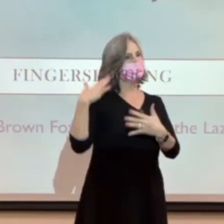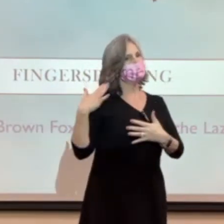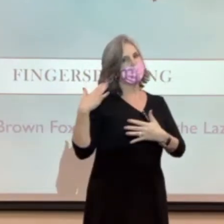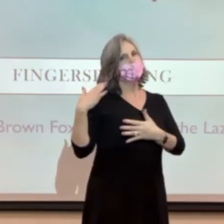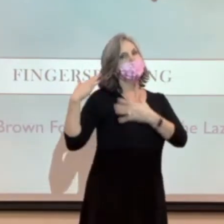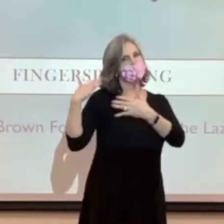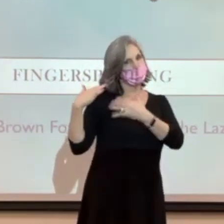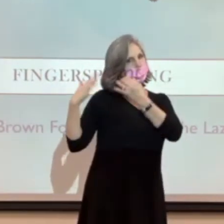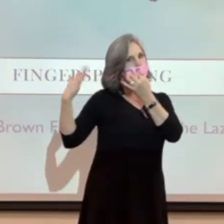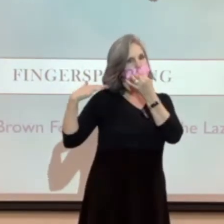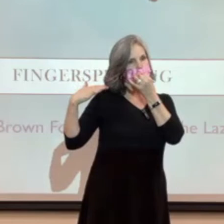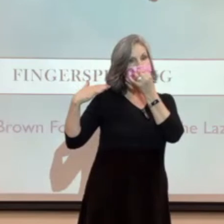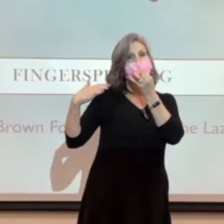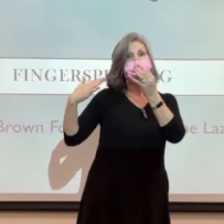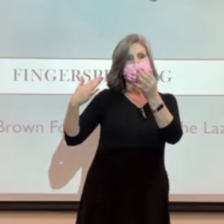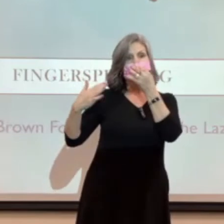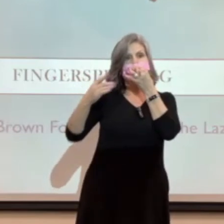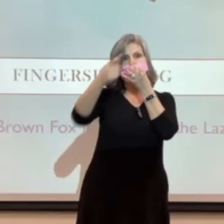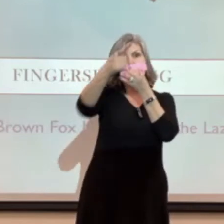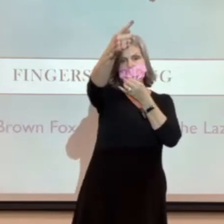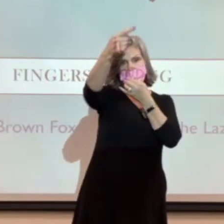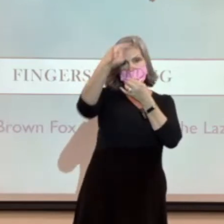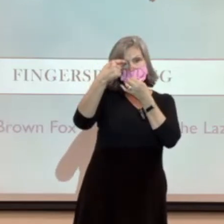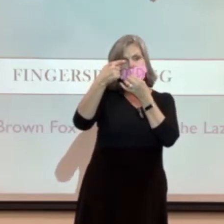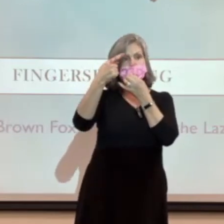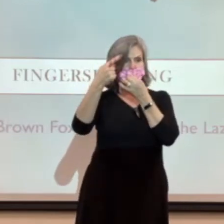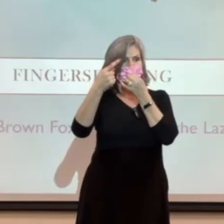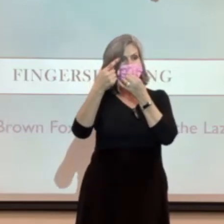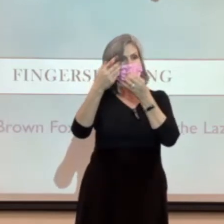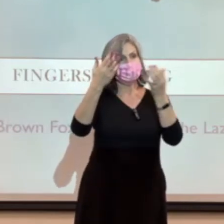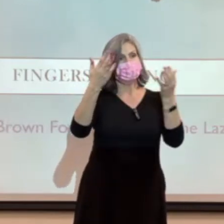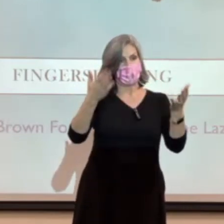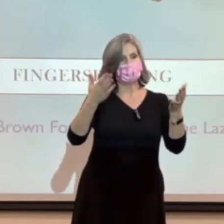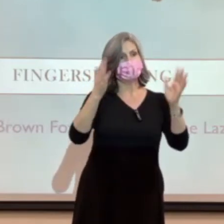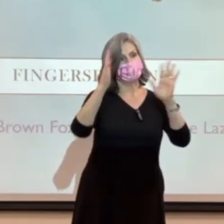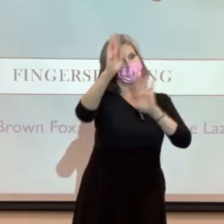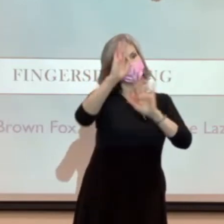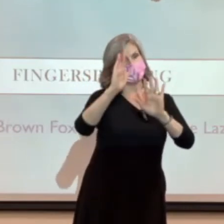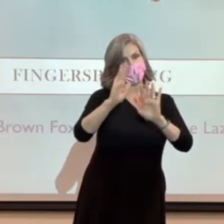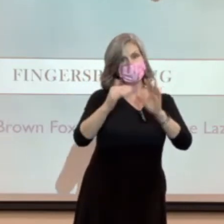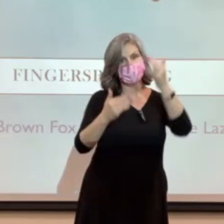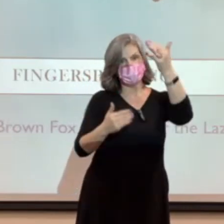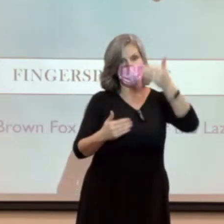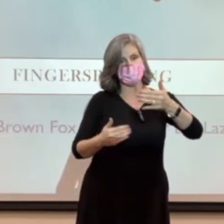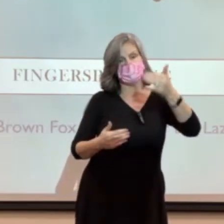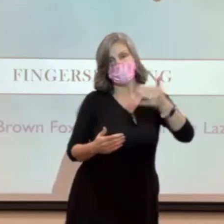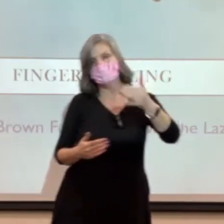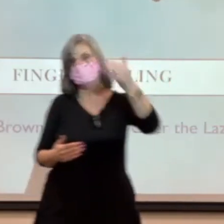to this side, it's easier. Like this light for someone who is deaf would be very distracting because you can't see.